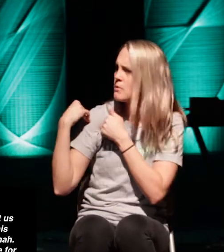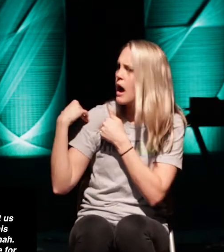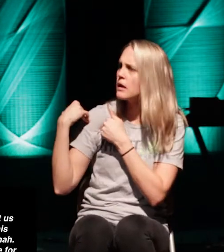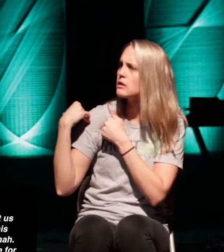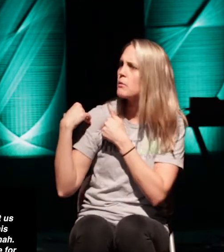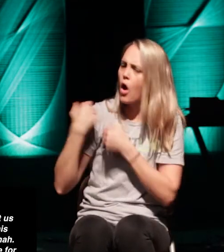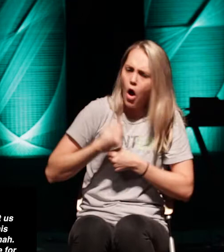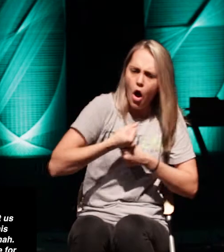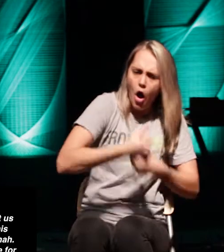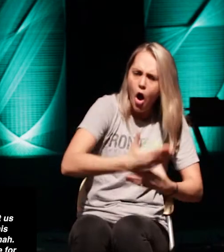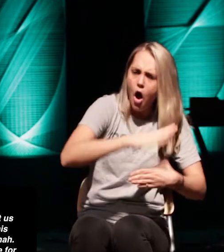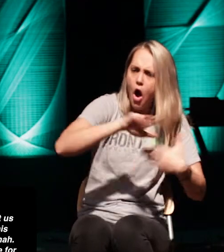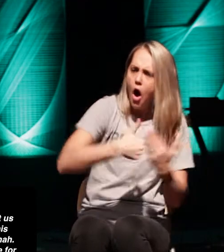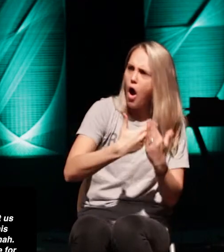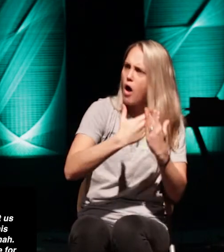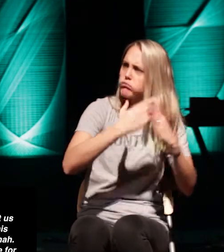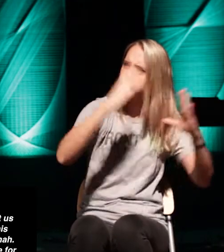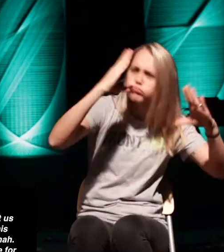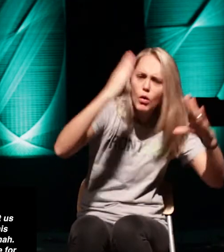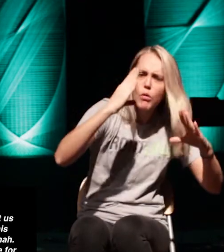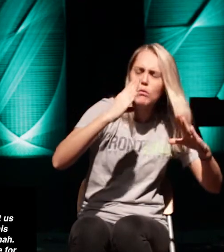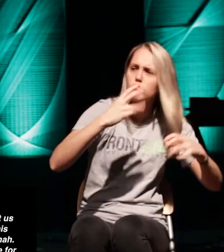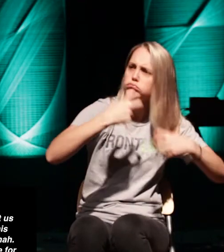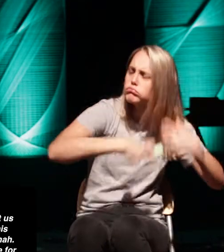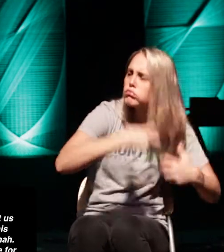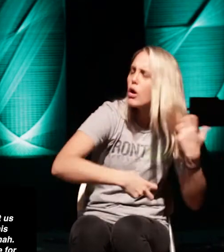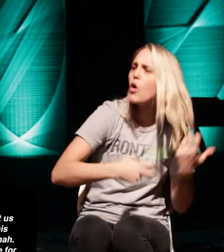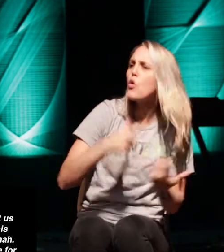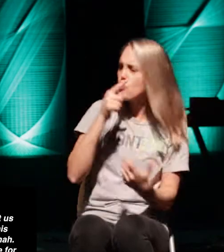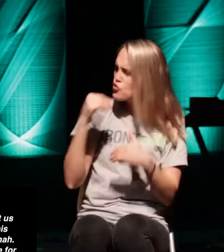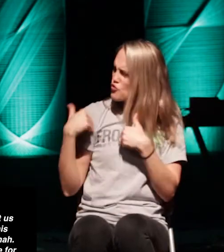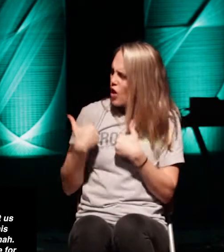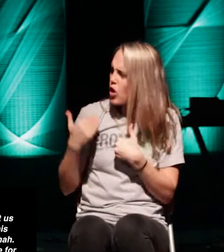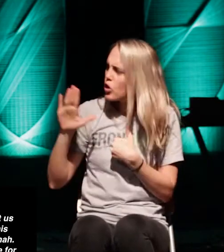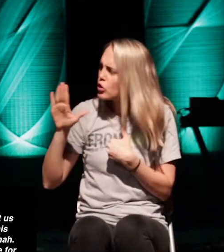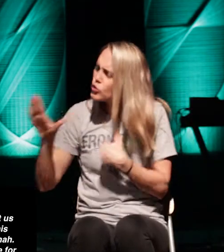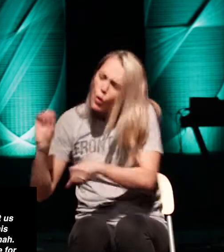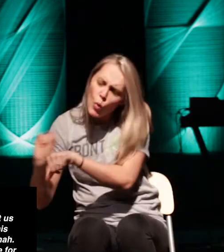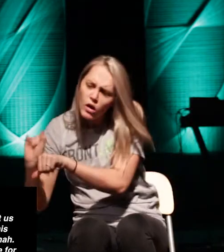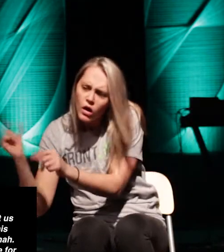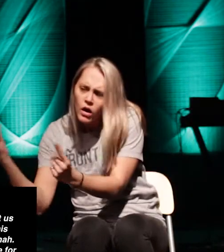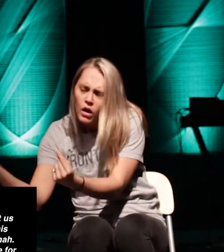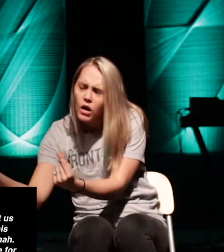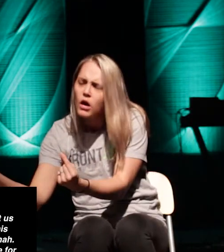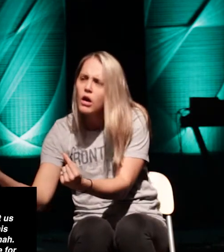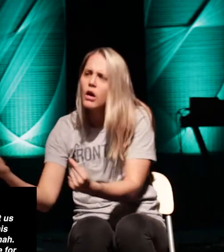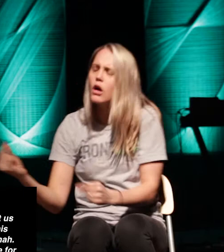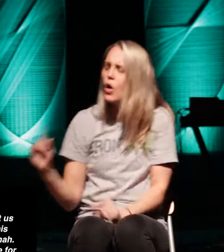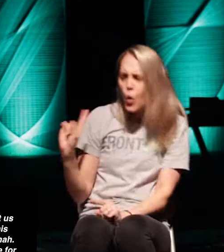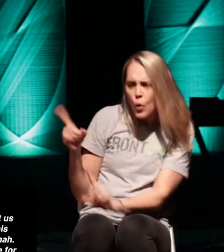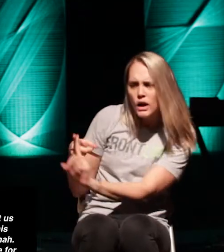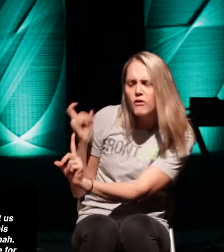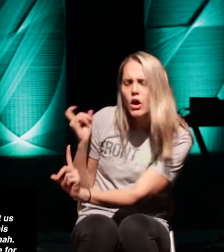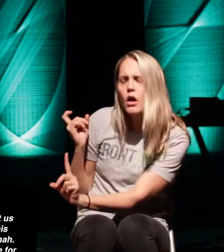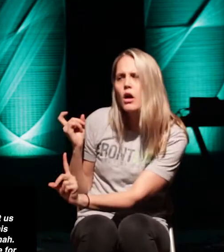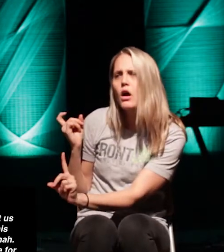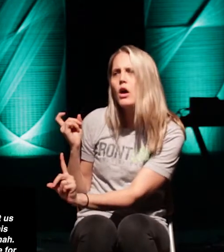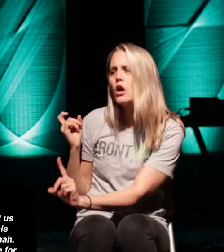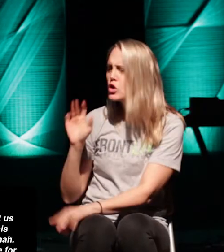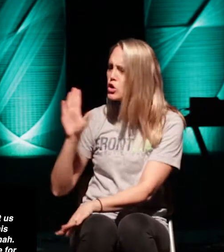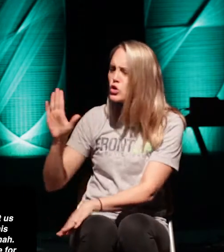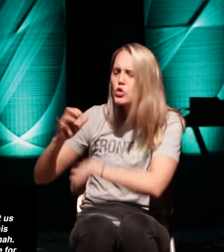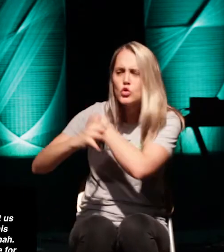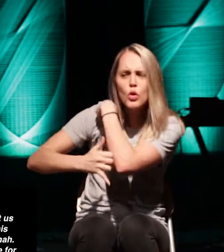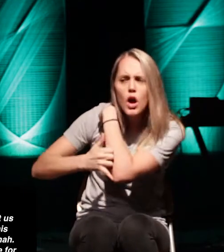us? Whose fault is it? What kind of work do you do, by the way? Where do you come from? What is